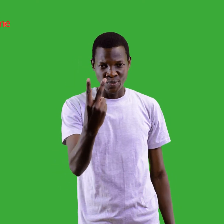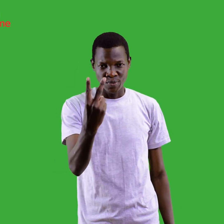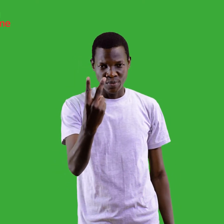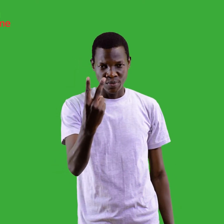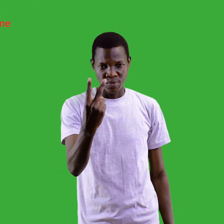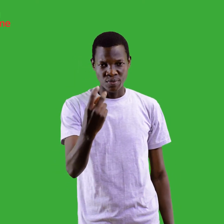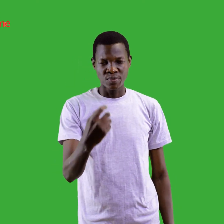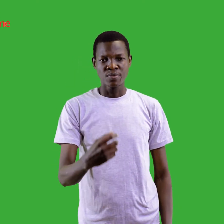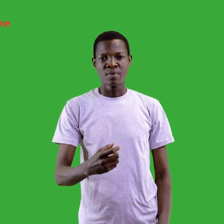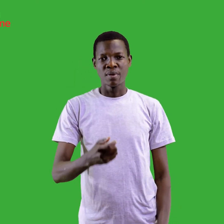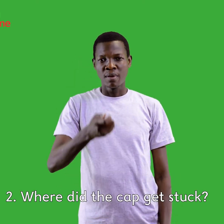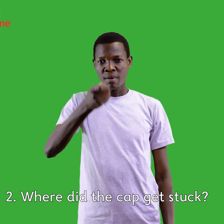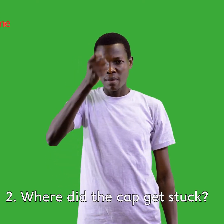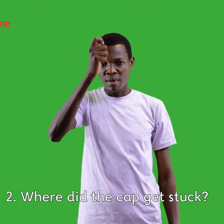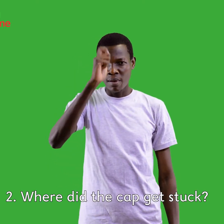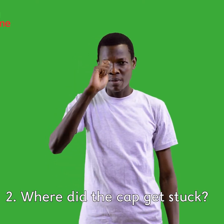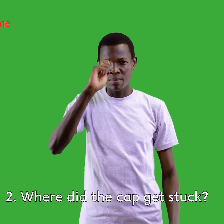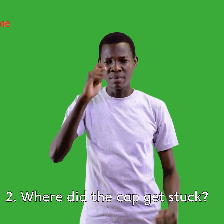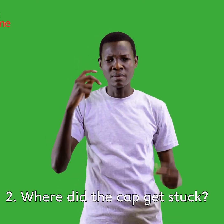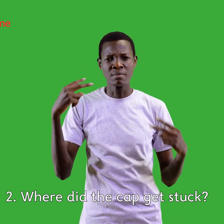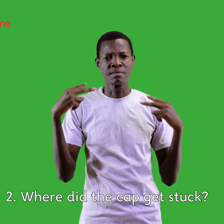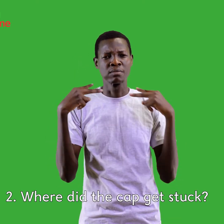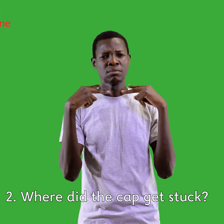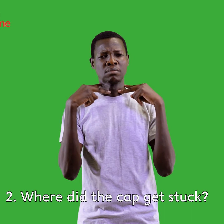Number 2. Where did the cap get stuck?